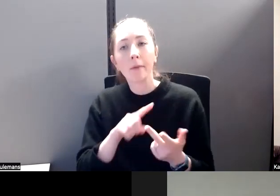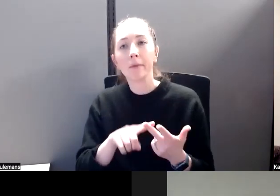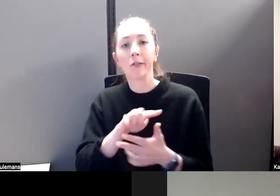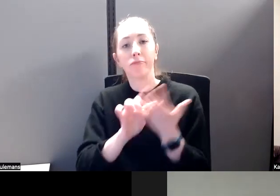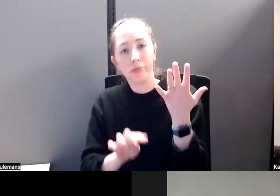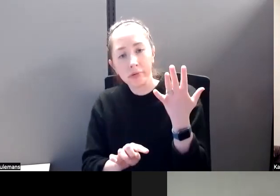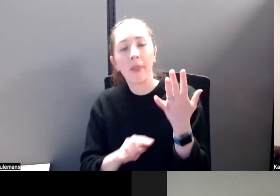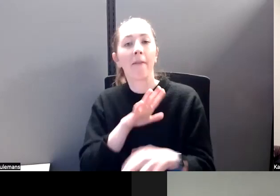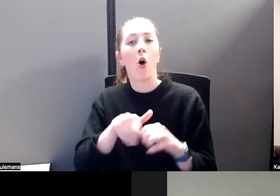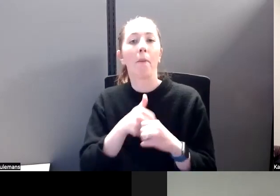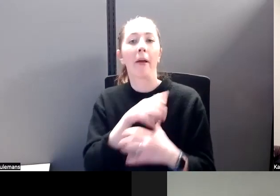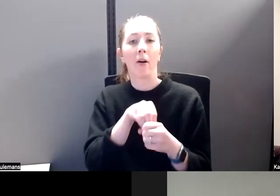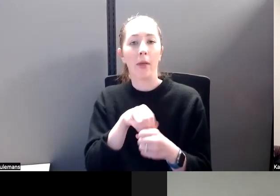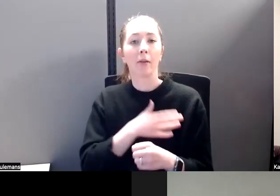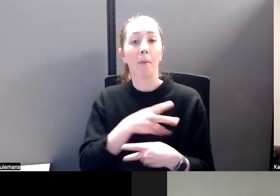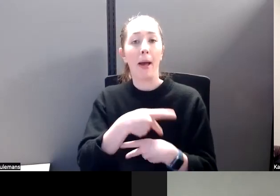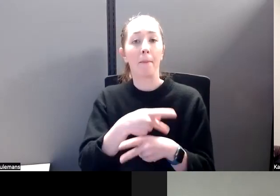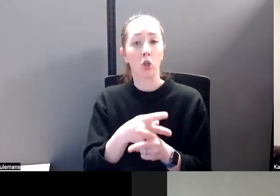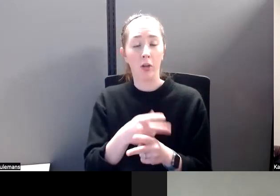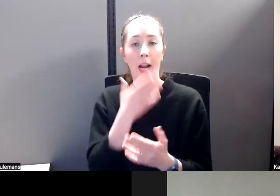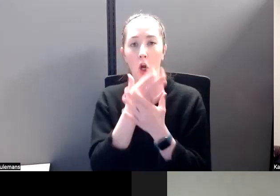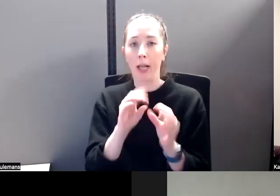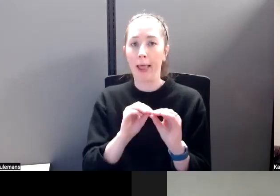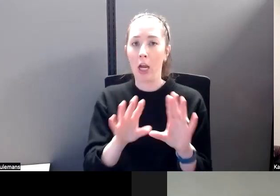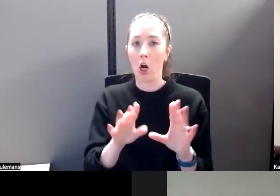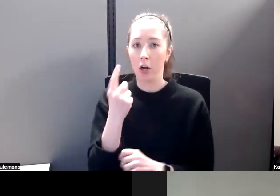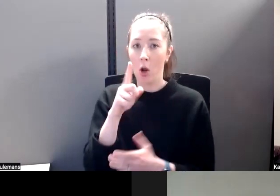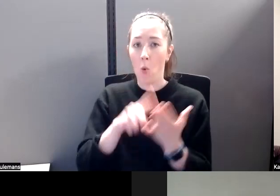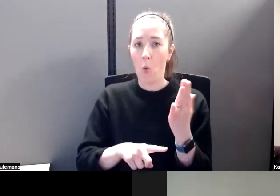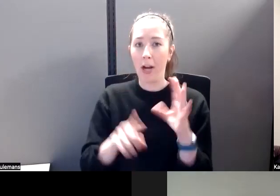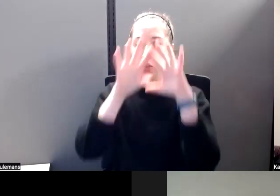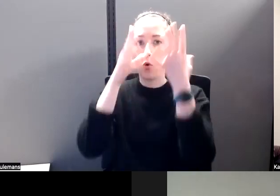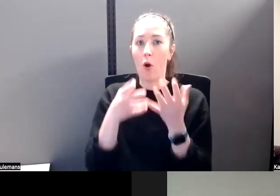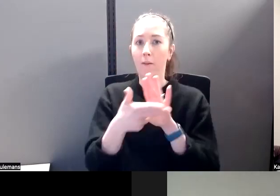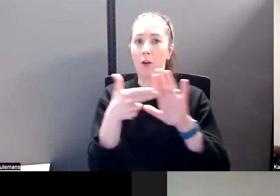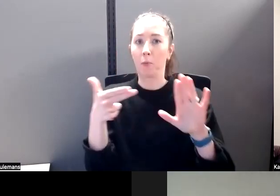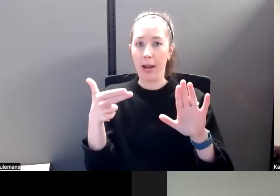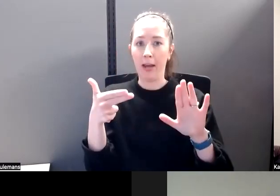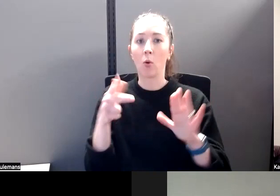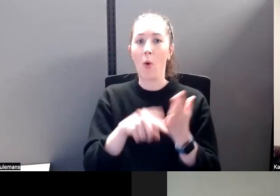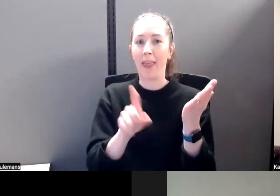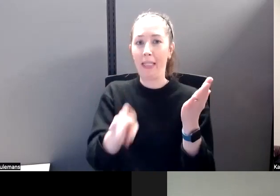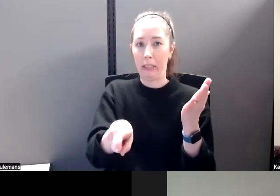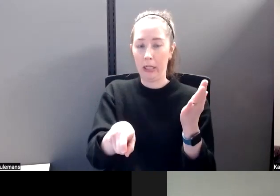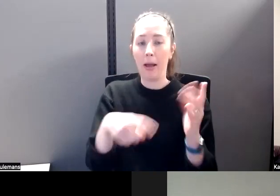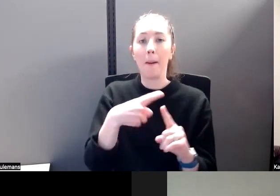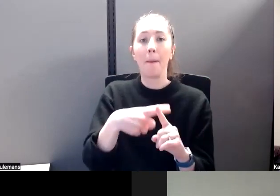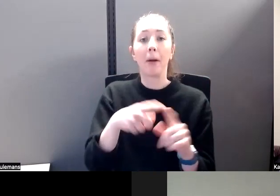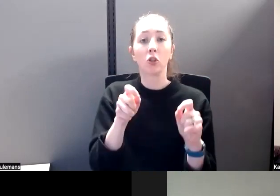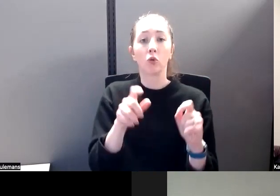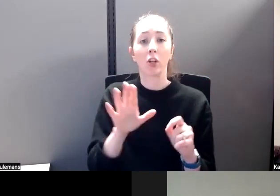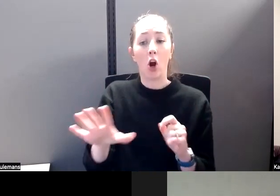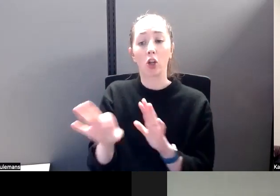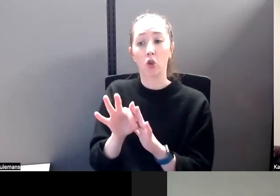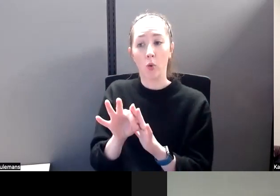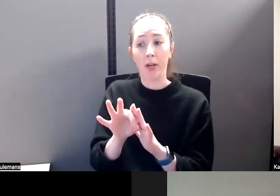So my producer had a very clear understanding of what they need. And then it's the director's choice to come in there and